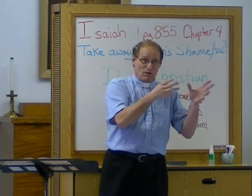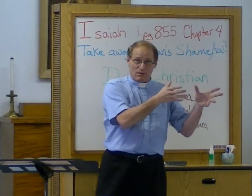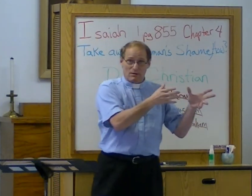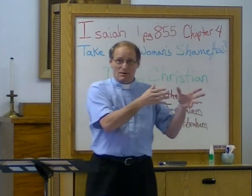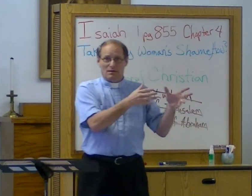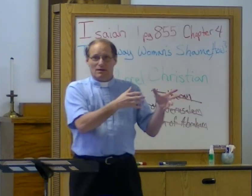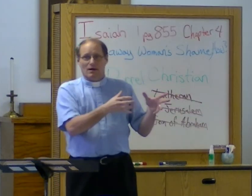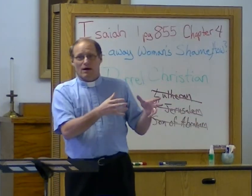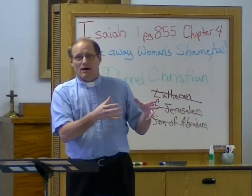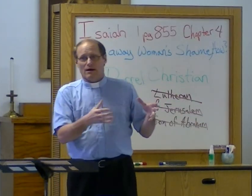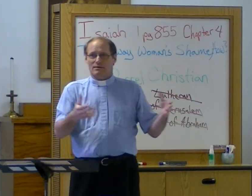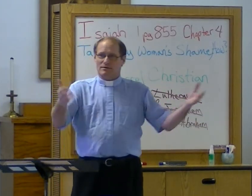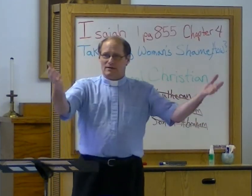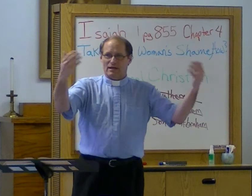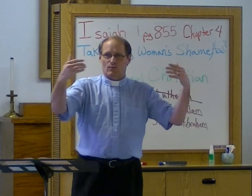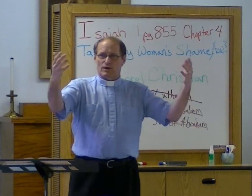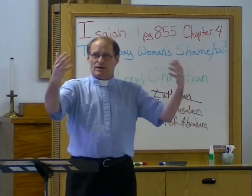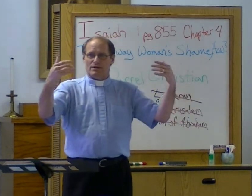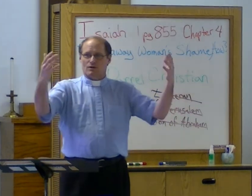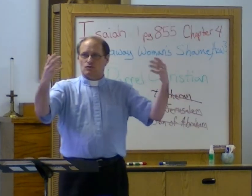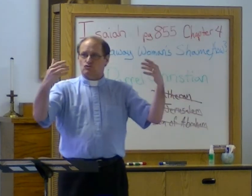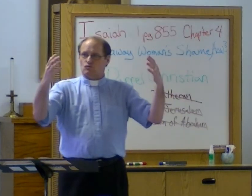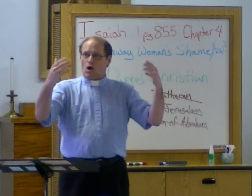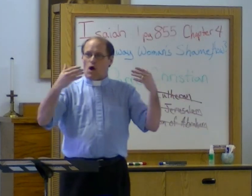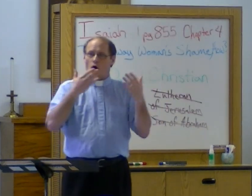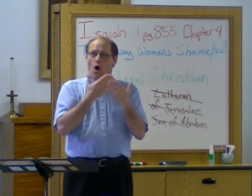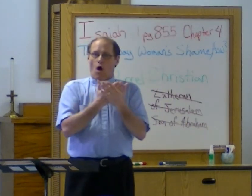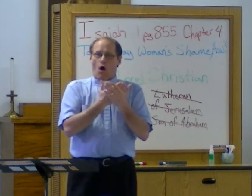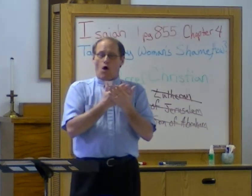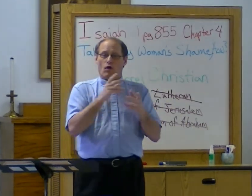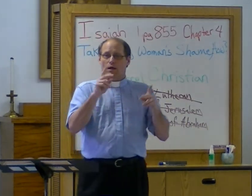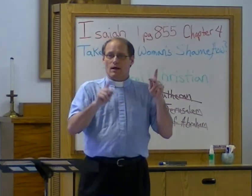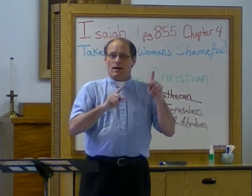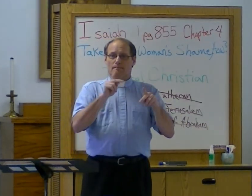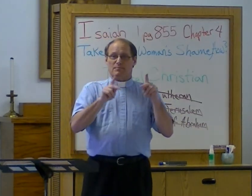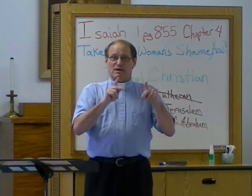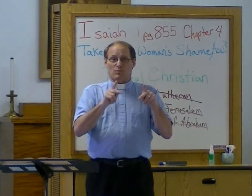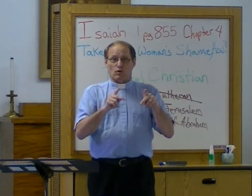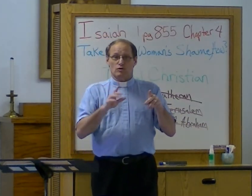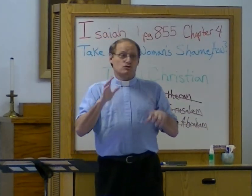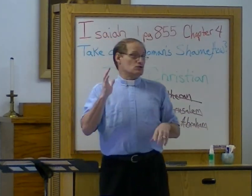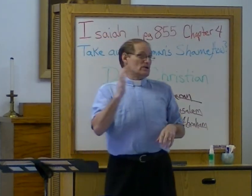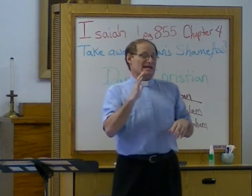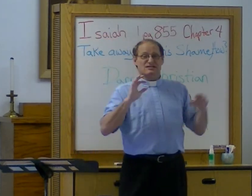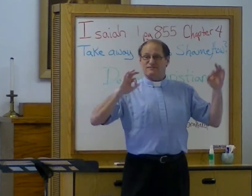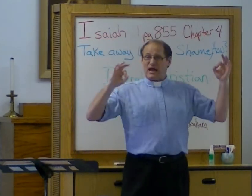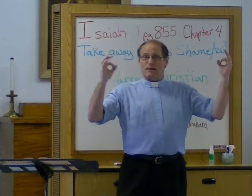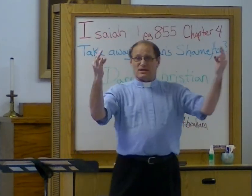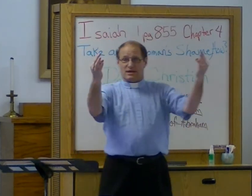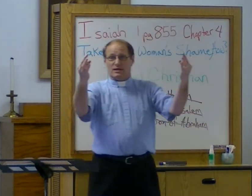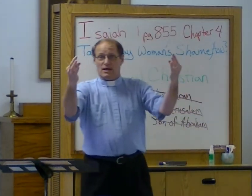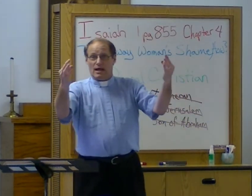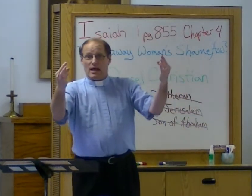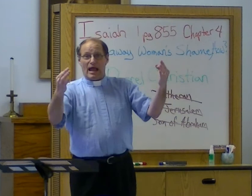people. He would draw all people to his family.